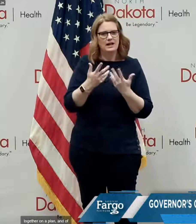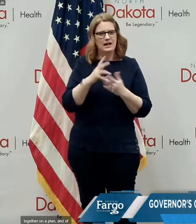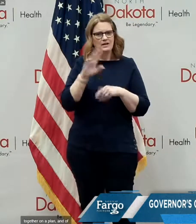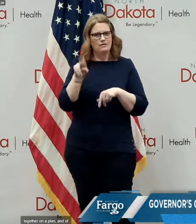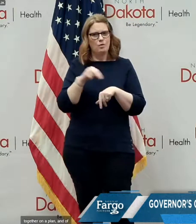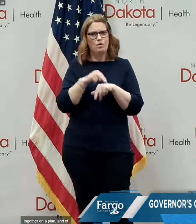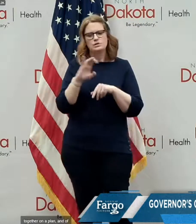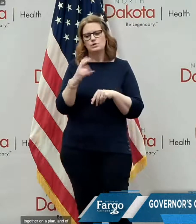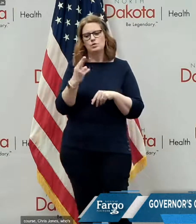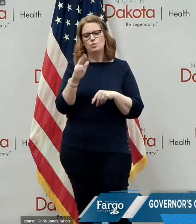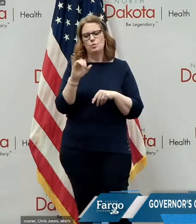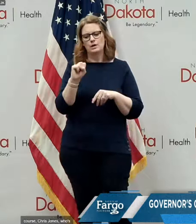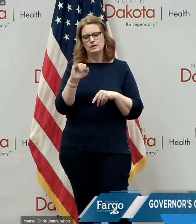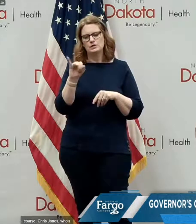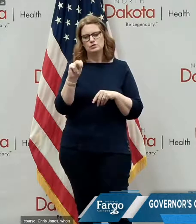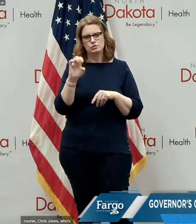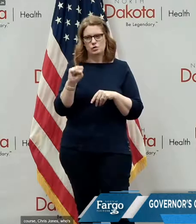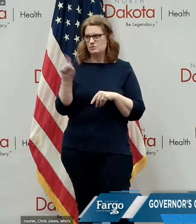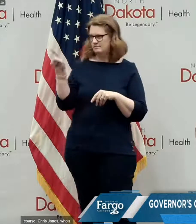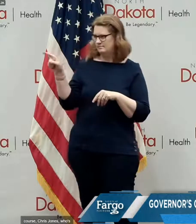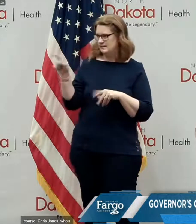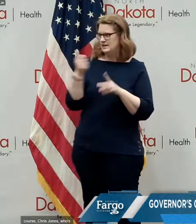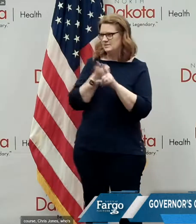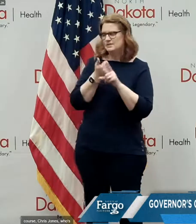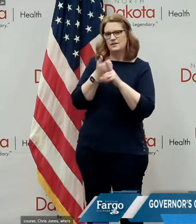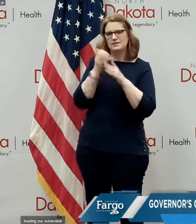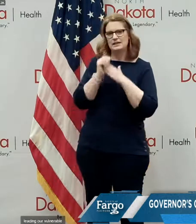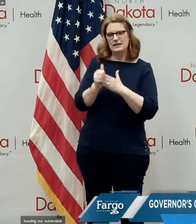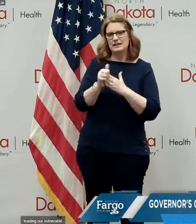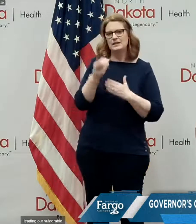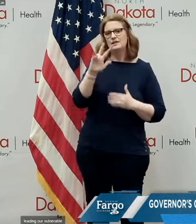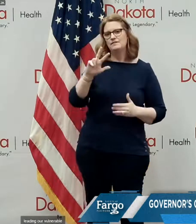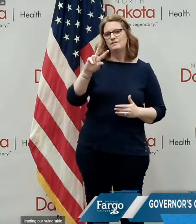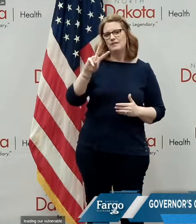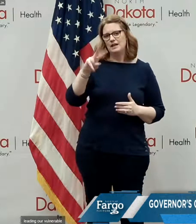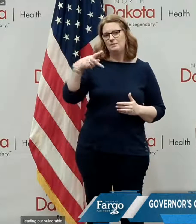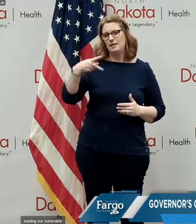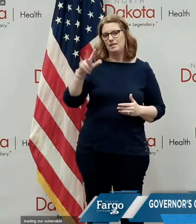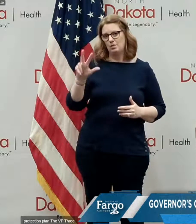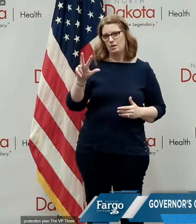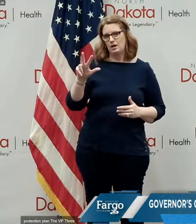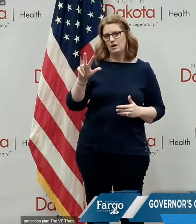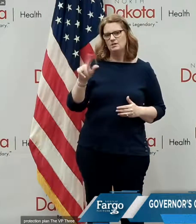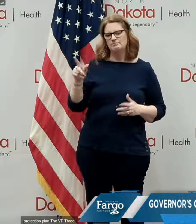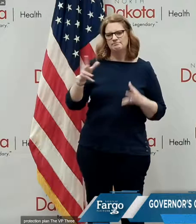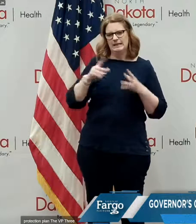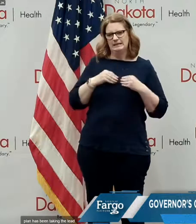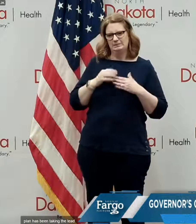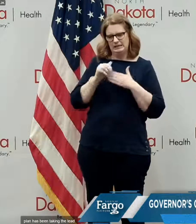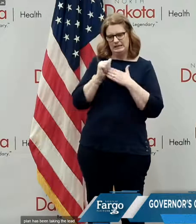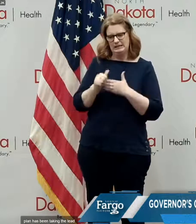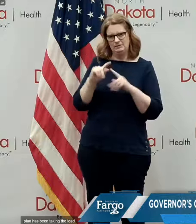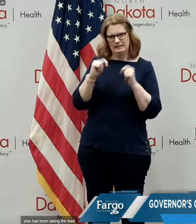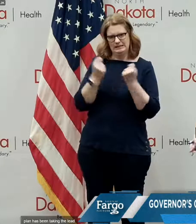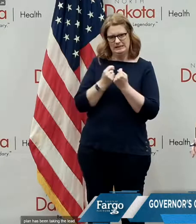who's leading our vulnerable protection plan, the VP3 plan, has been taking the lead on this with his team, and he's going to come up and